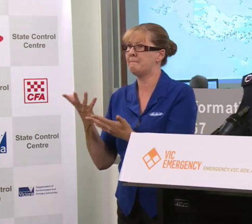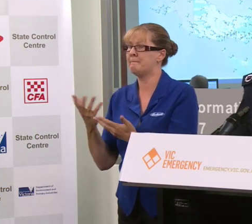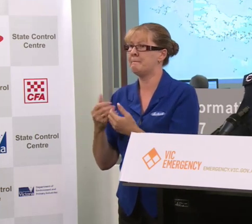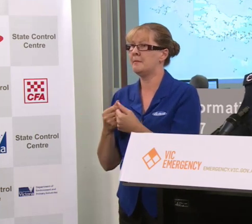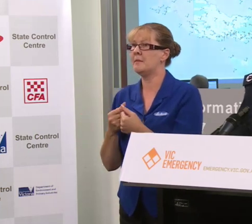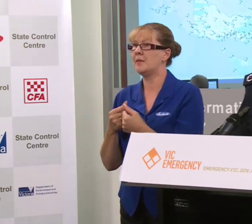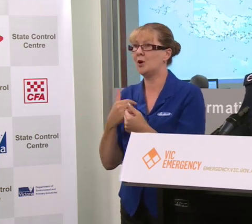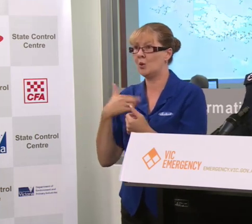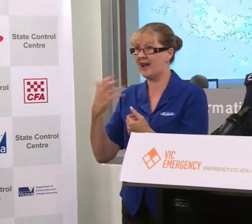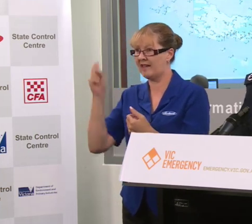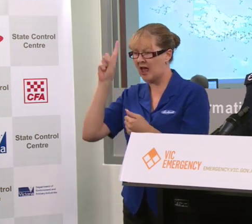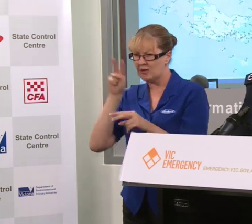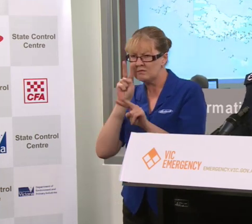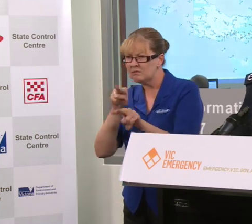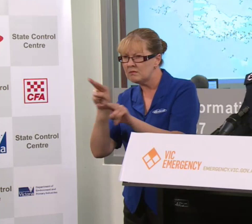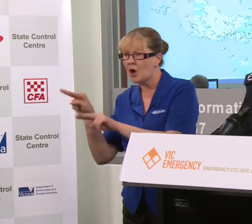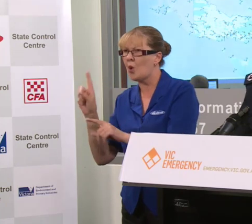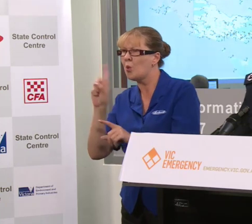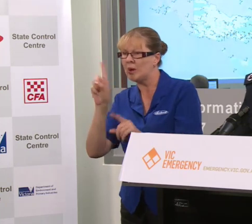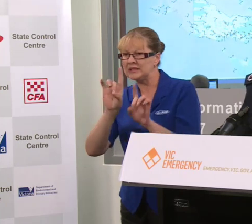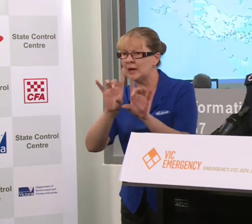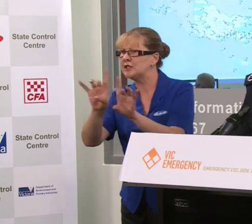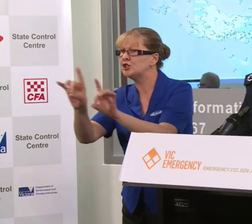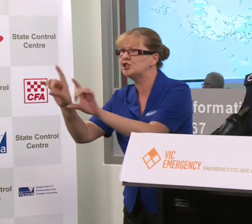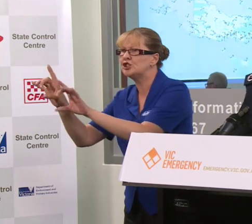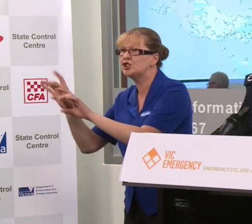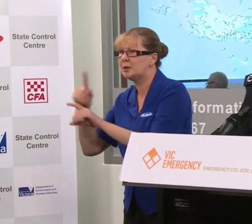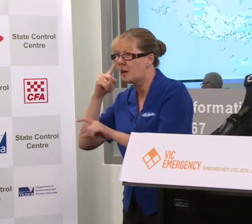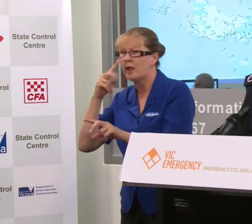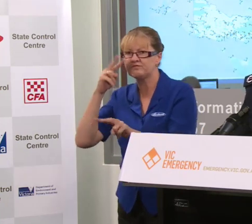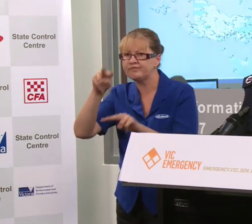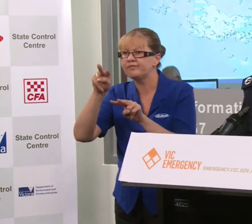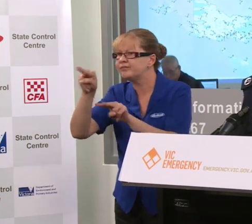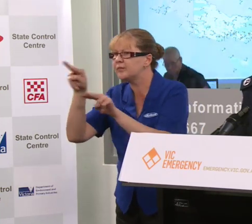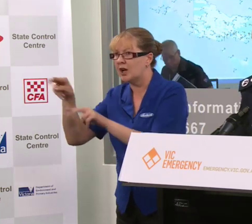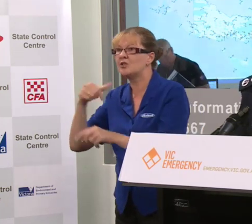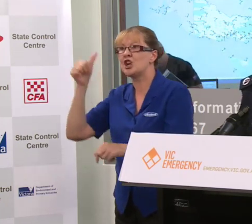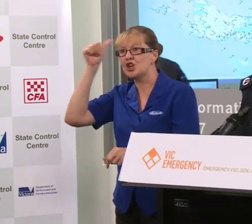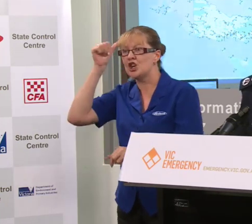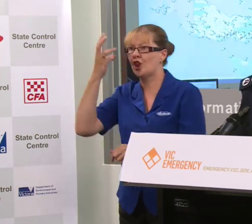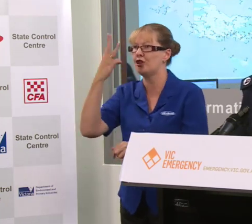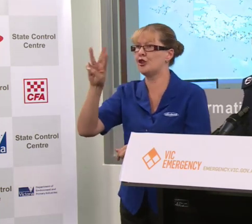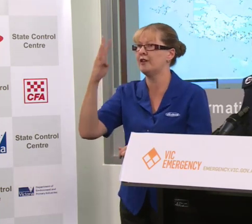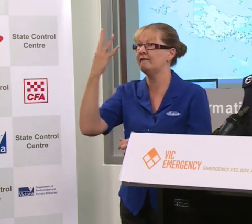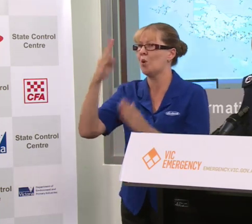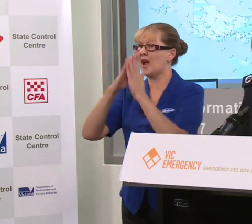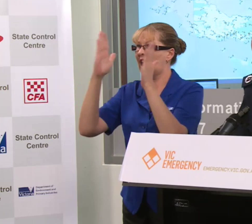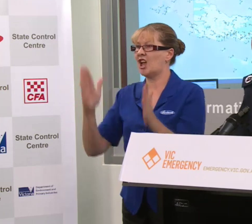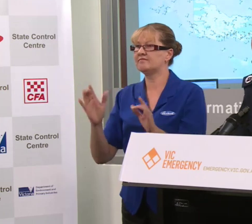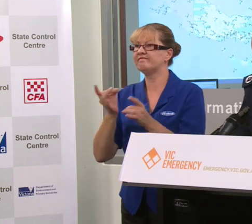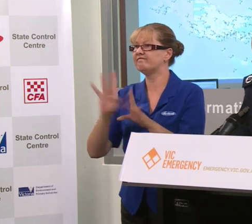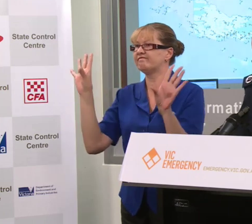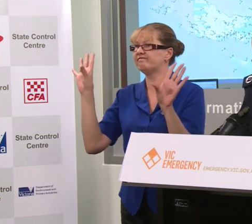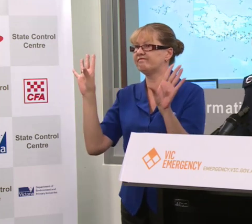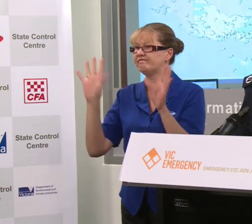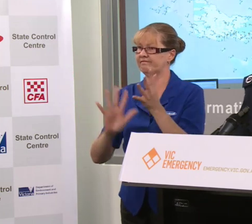currently initial impact assessment teams in the field. We're confirming that 34 houses have been destroyed since the